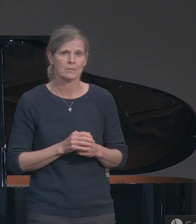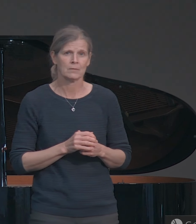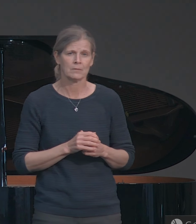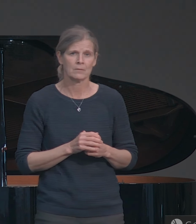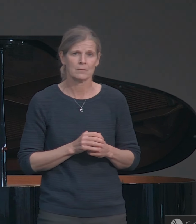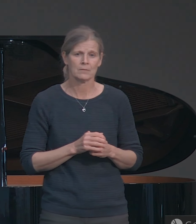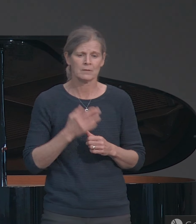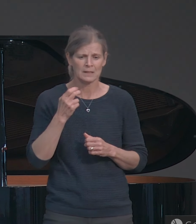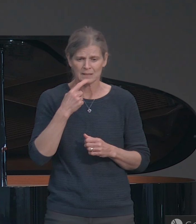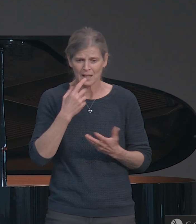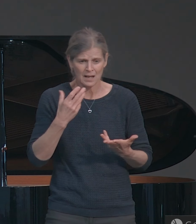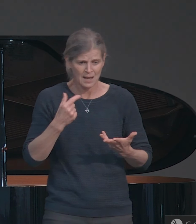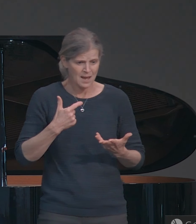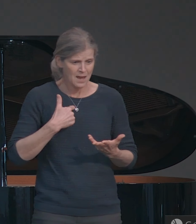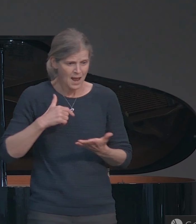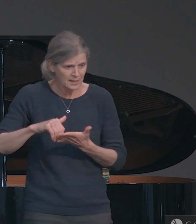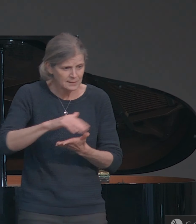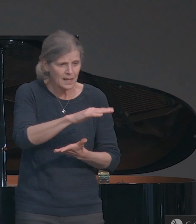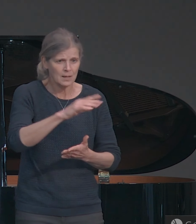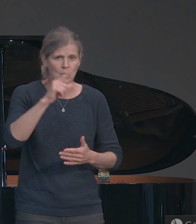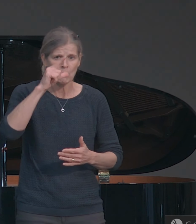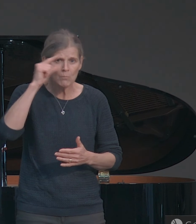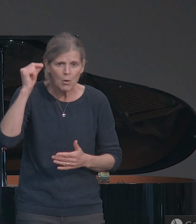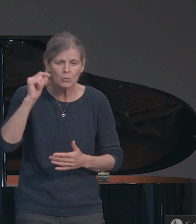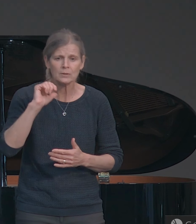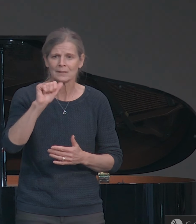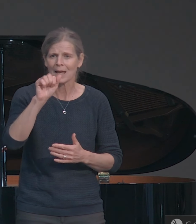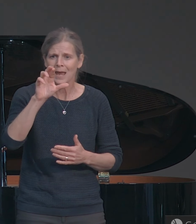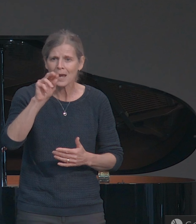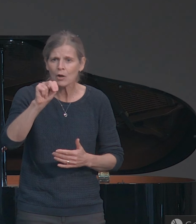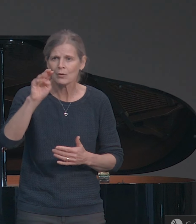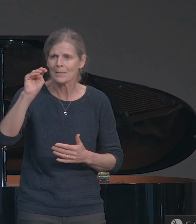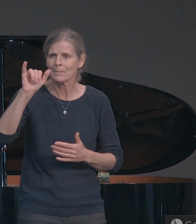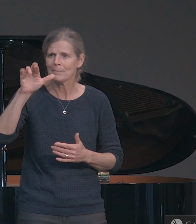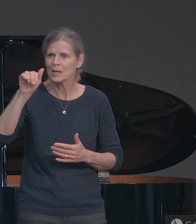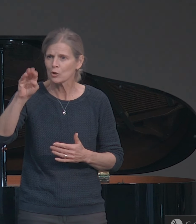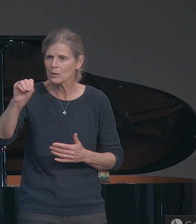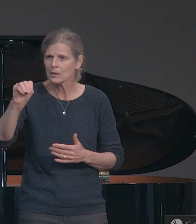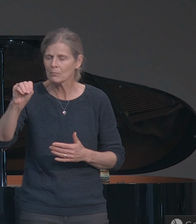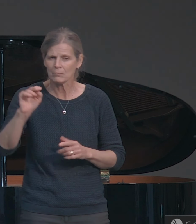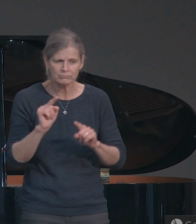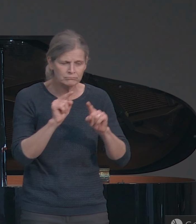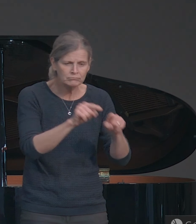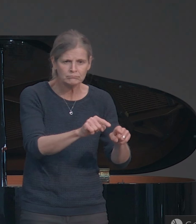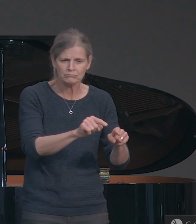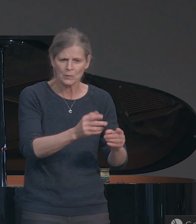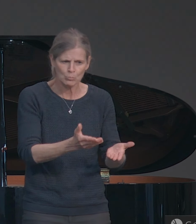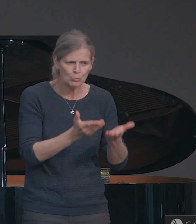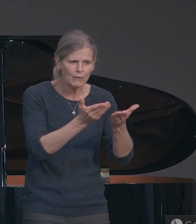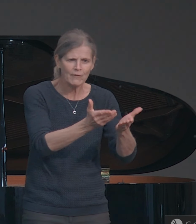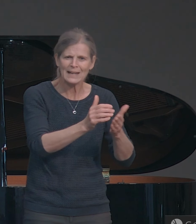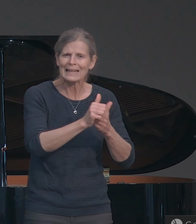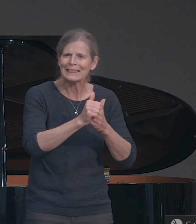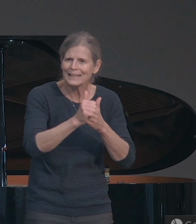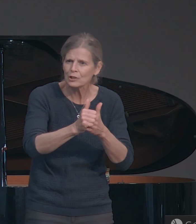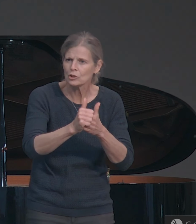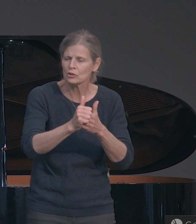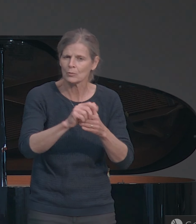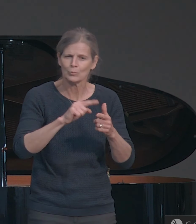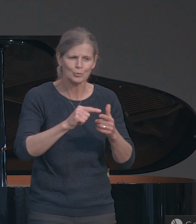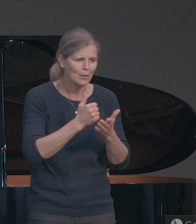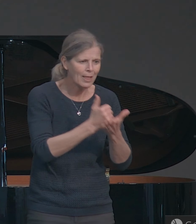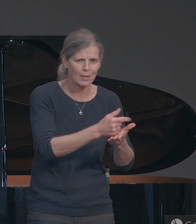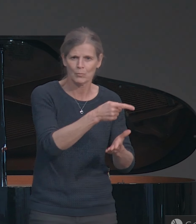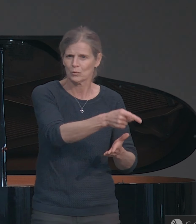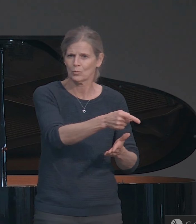He says, and I sent before you Moses, Aaron, and Miriam. I provided leadership to guide you.